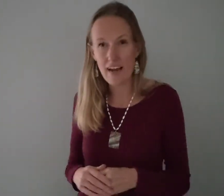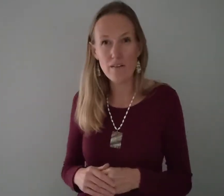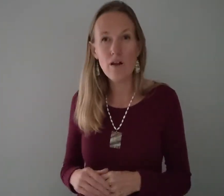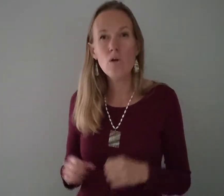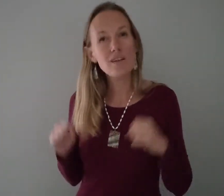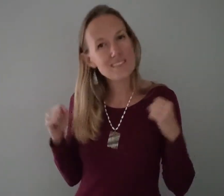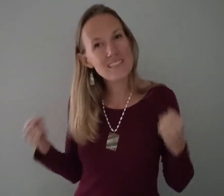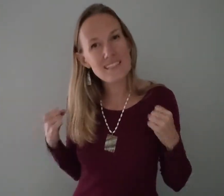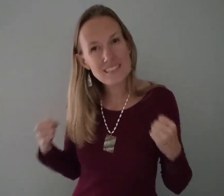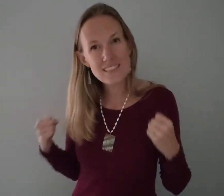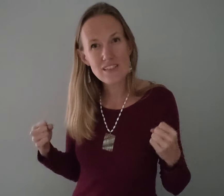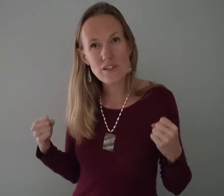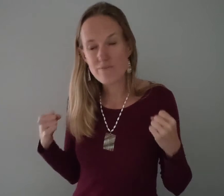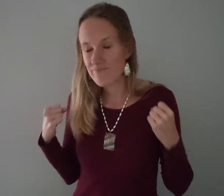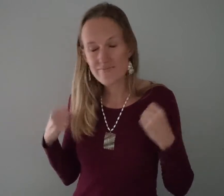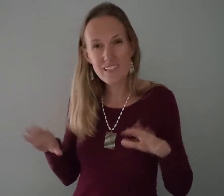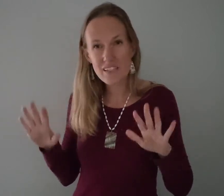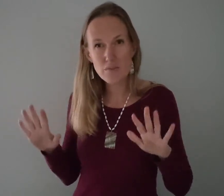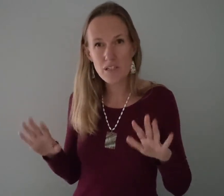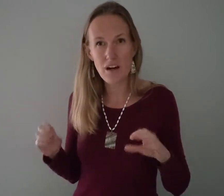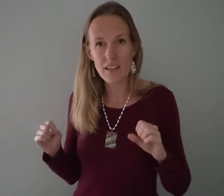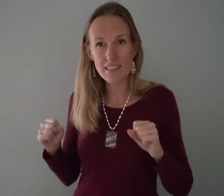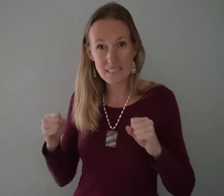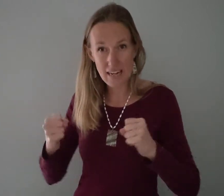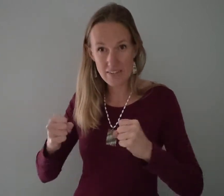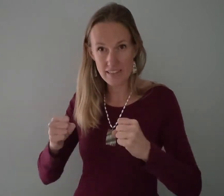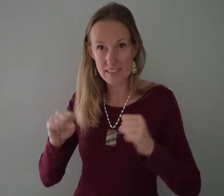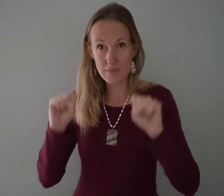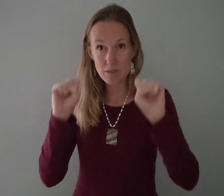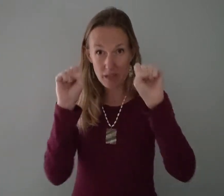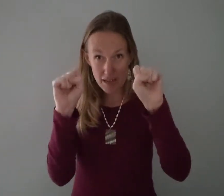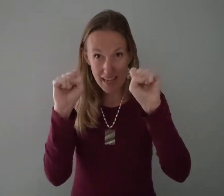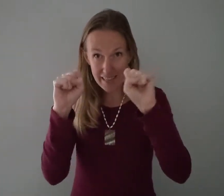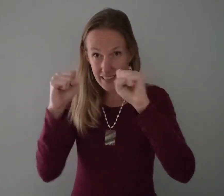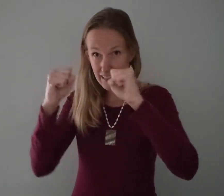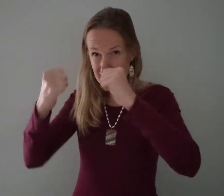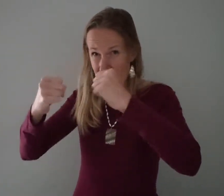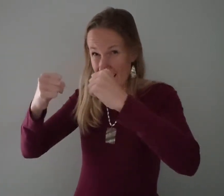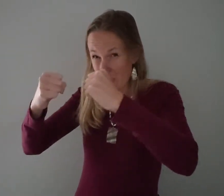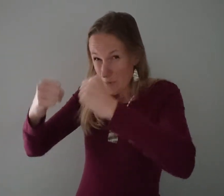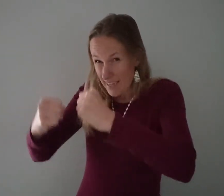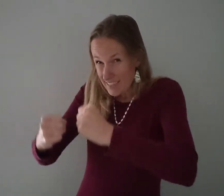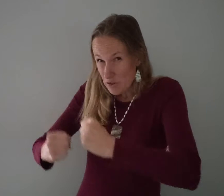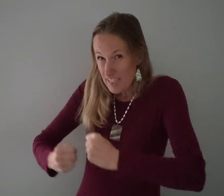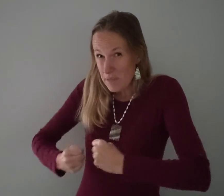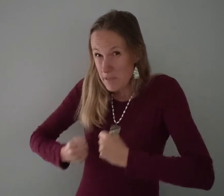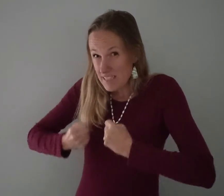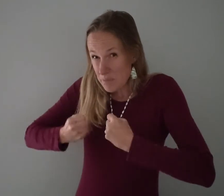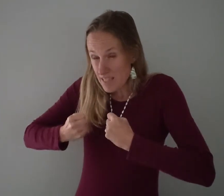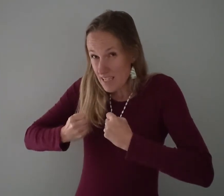down, we're gonna say, let's, give them to God. Let's sacrifice them. So we're gonna make S's. And you imagine you're keeping something,